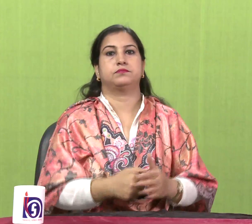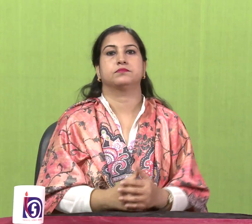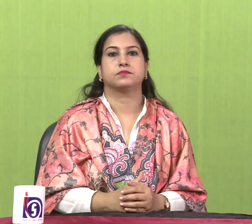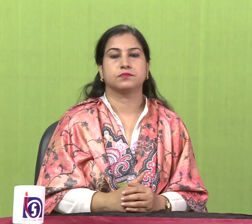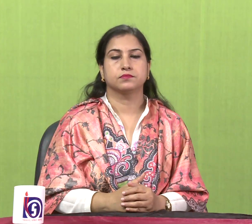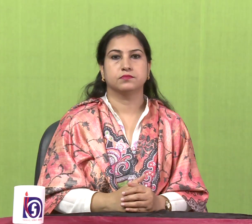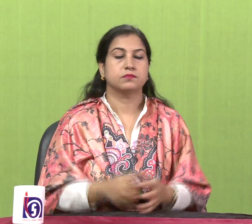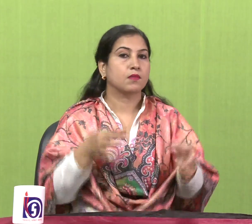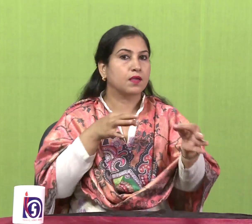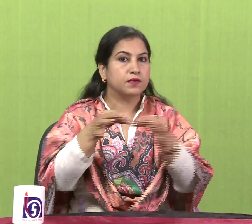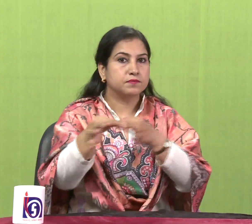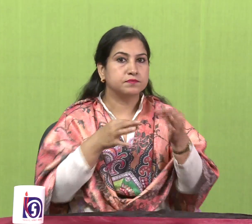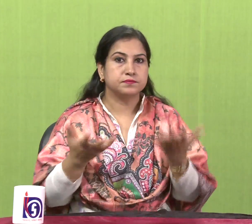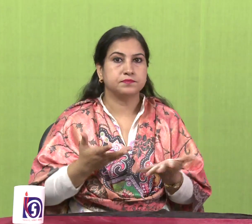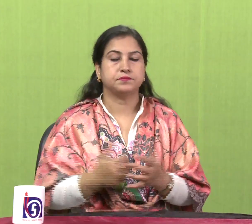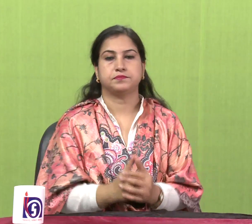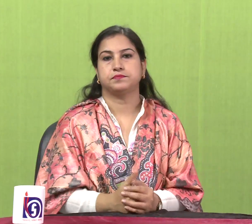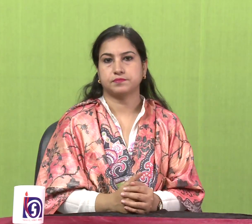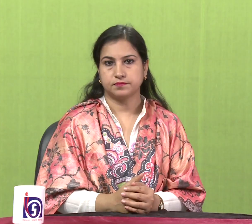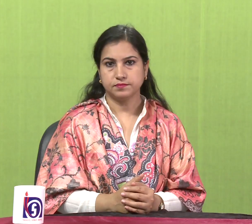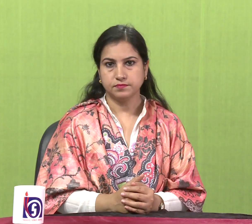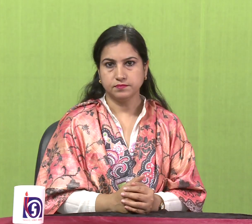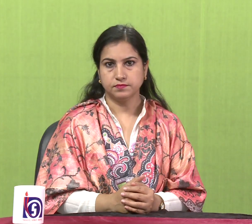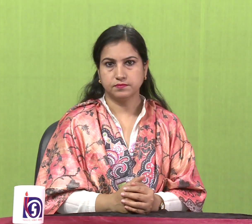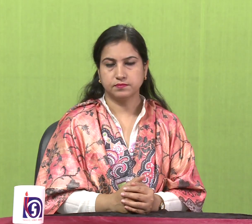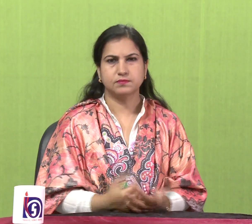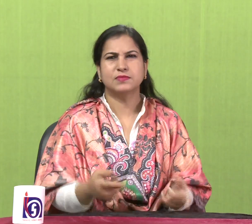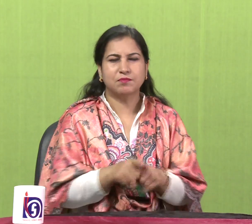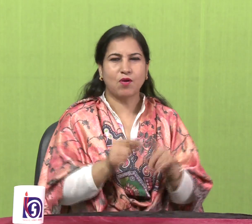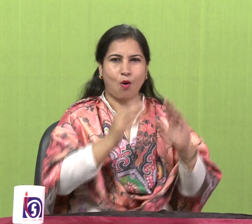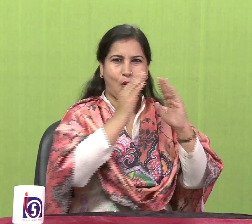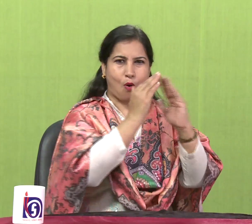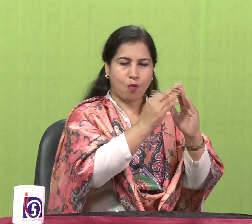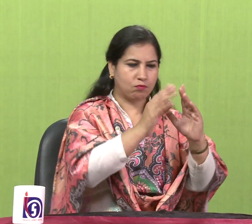for example, to rebuild the homes and the other buildings.